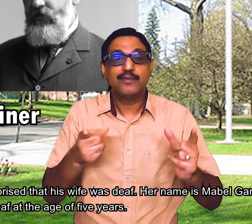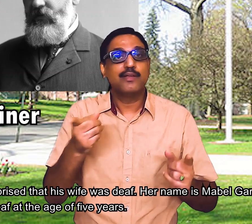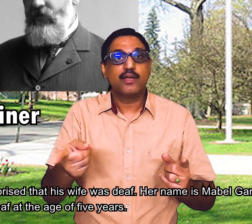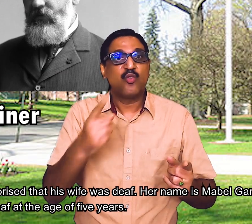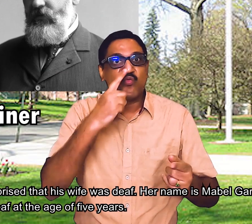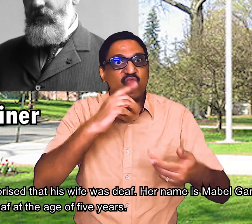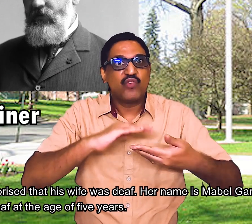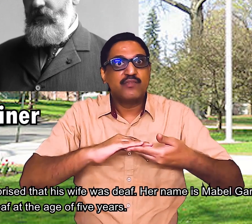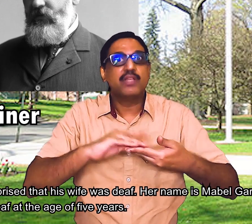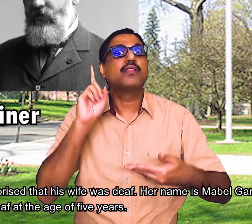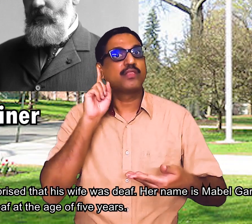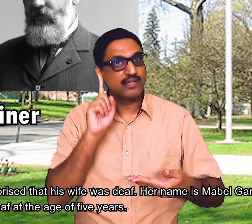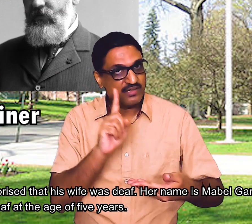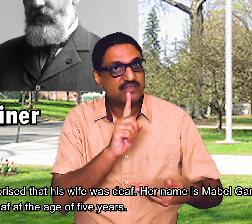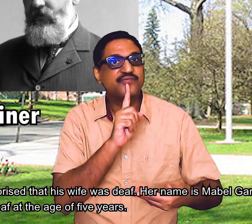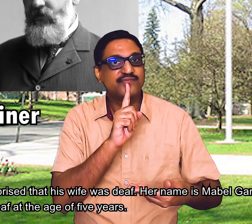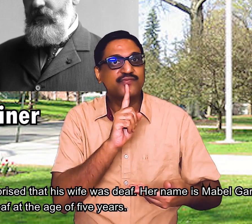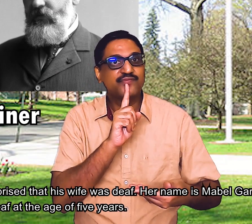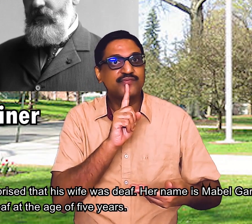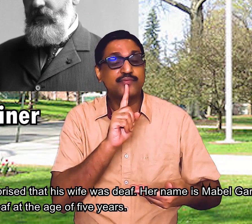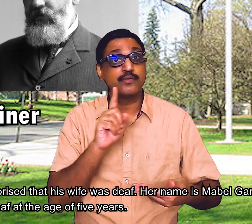You may be surprised that his wife was deaf. Her name is